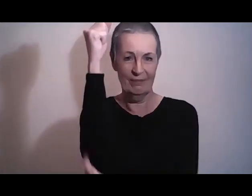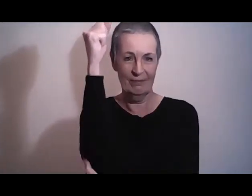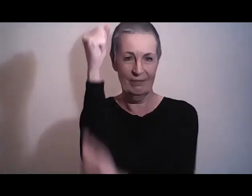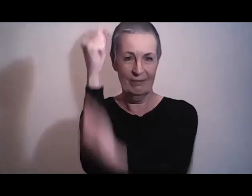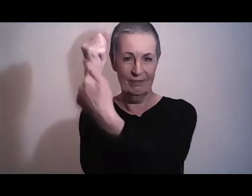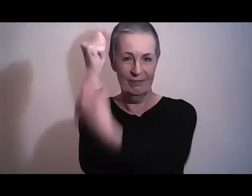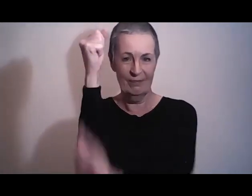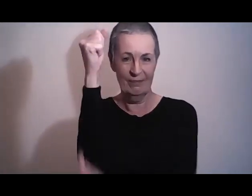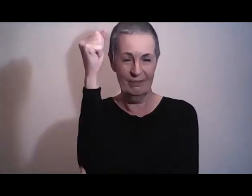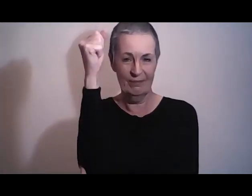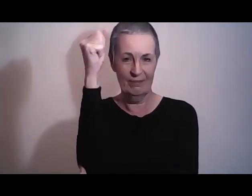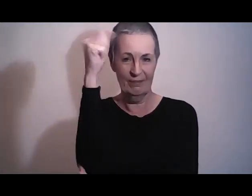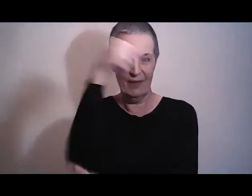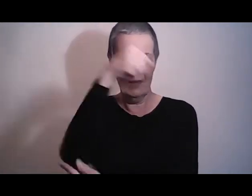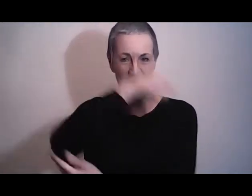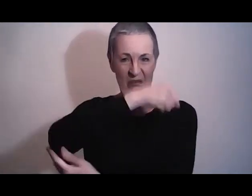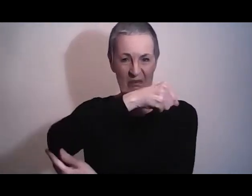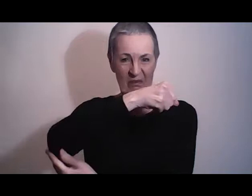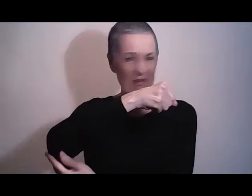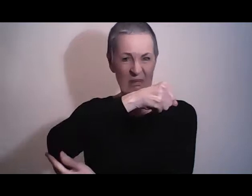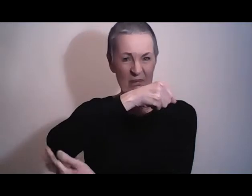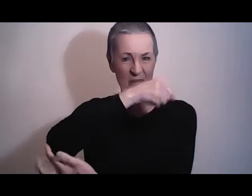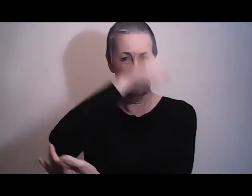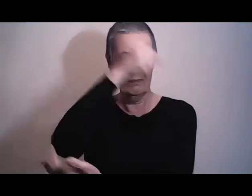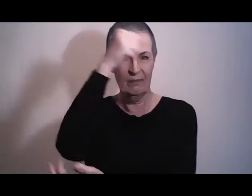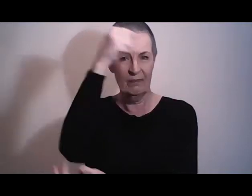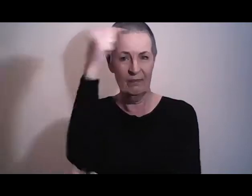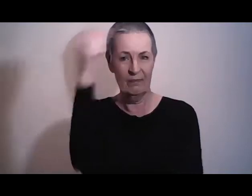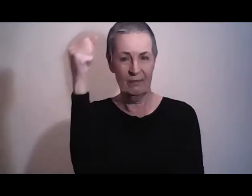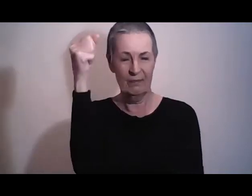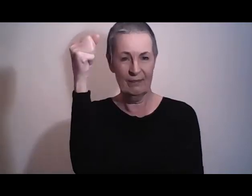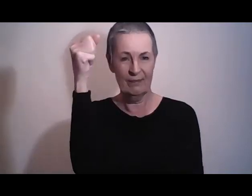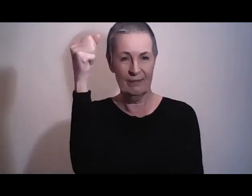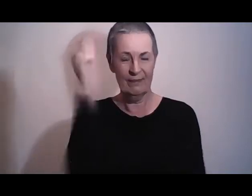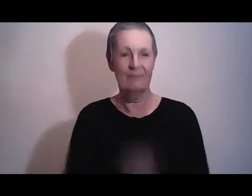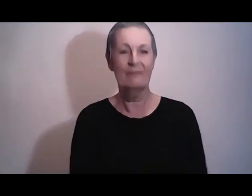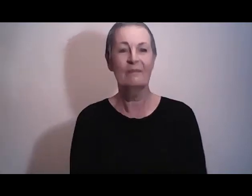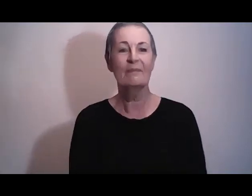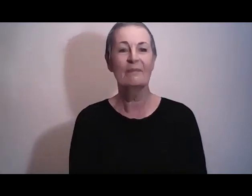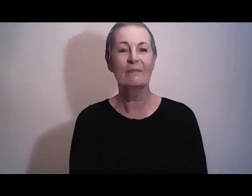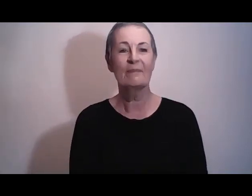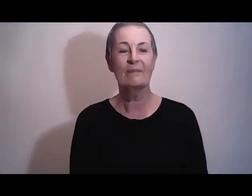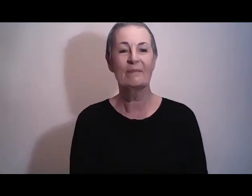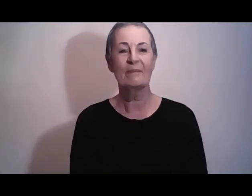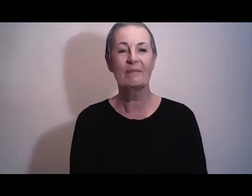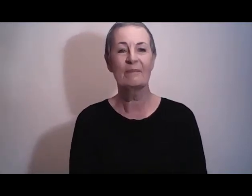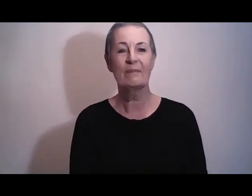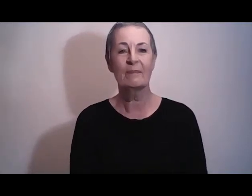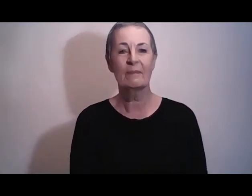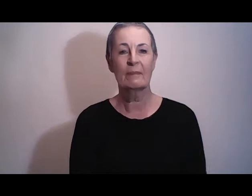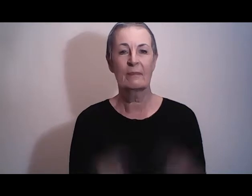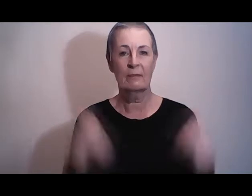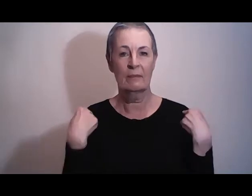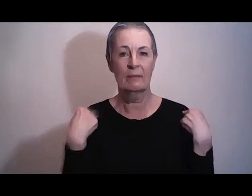Okay? And I'll just give you another little tip for those standing. So with your legs just slightly further than shoulder